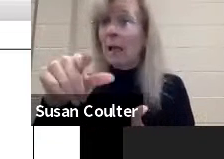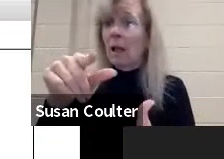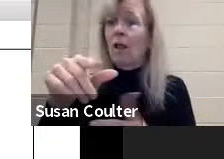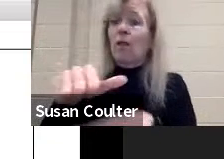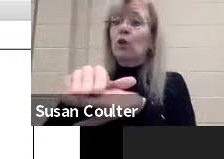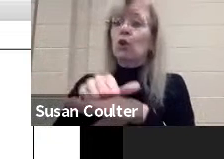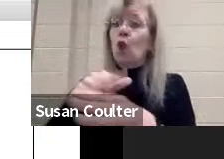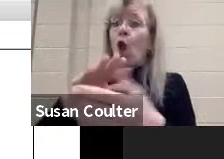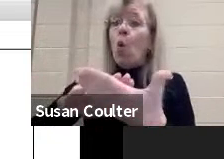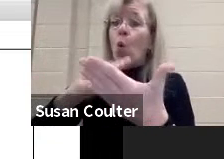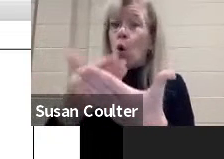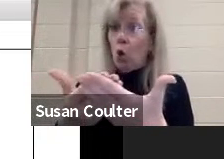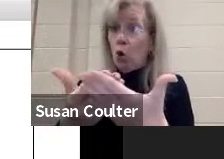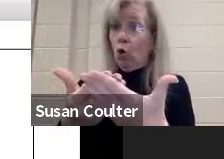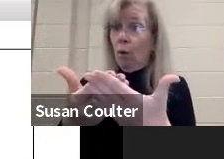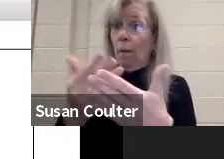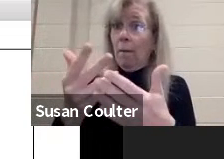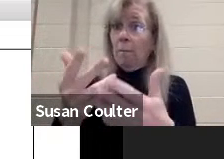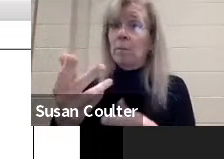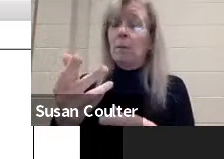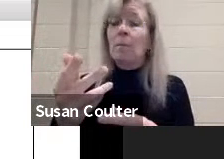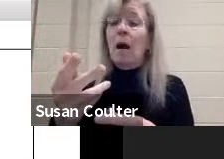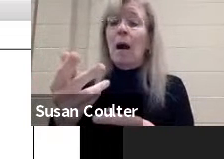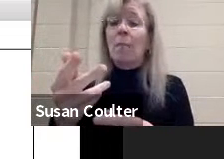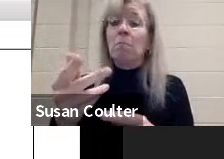studied the slow cooker,